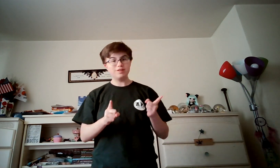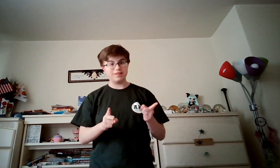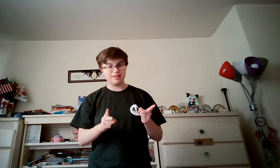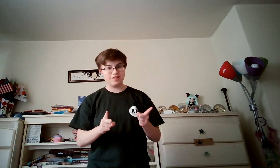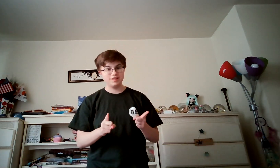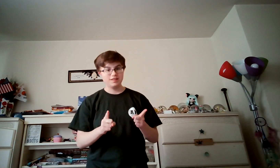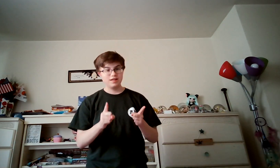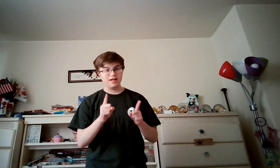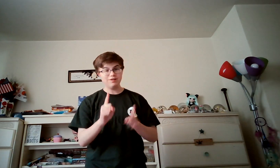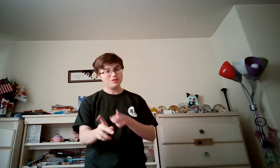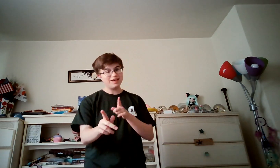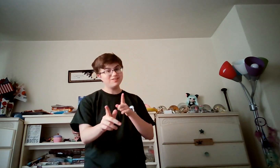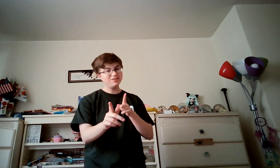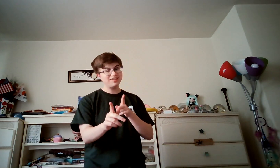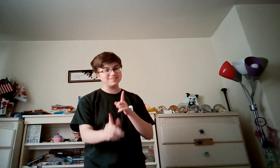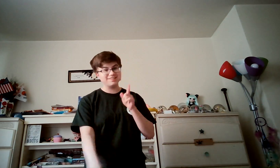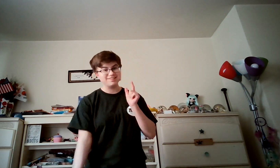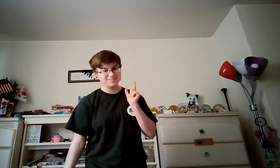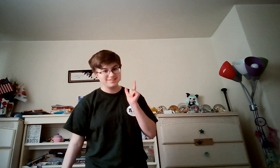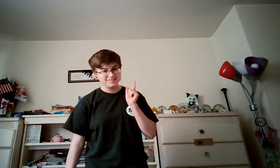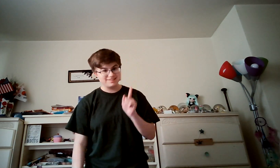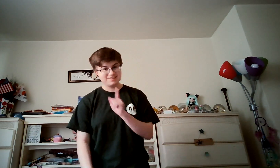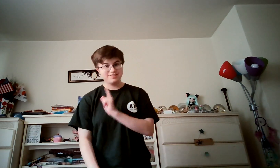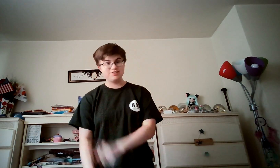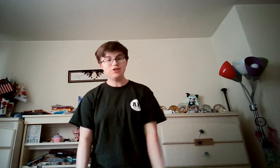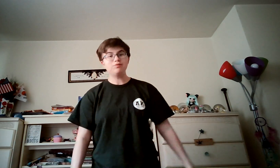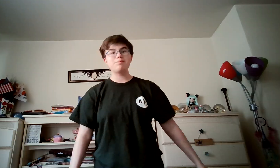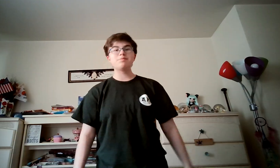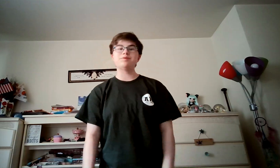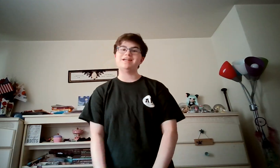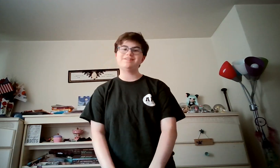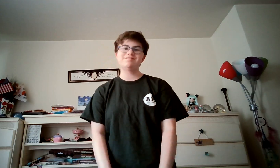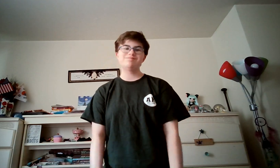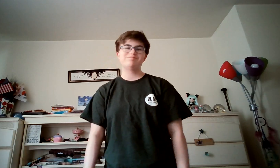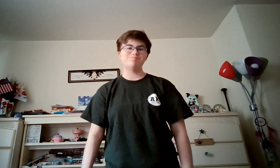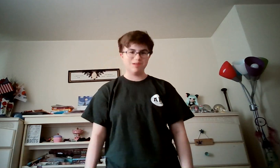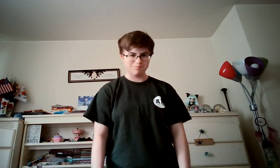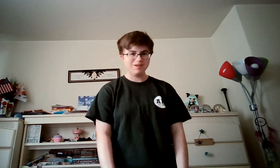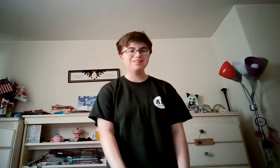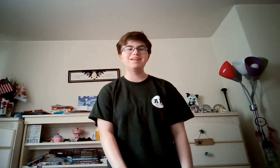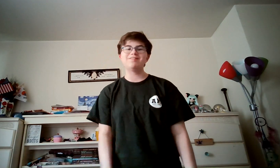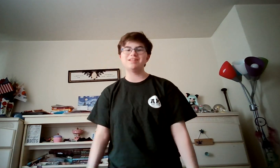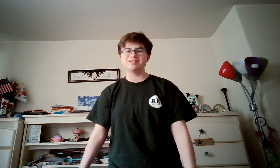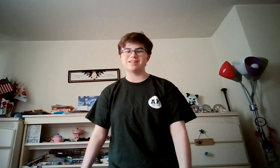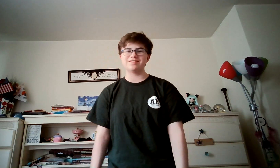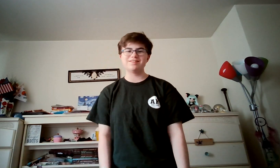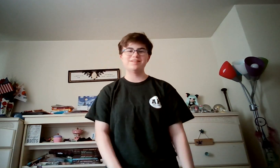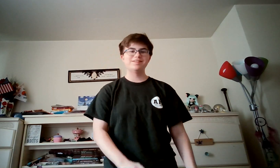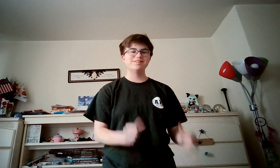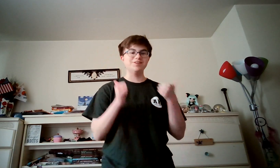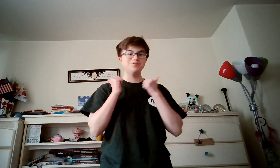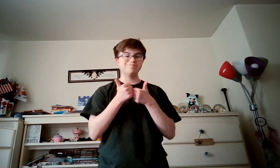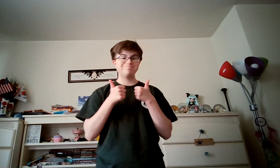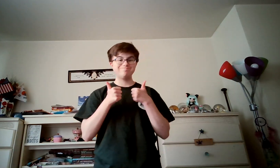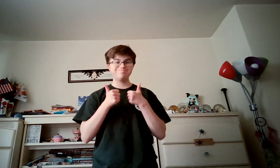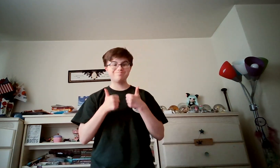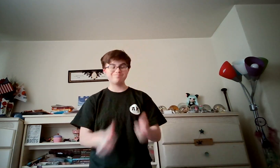Apparently, I'm going to have another cousin. Don't remember when, but I'm apparently going to have another cousin. So,